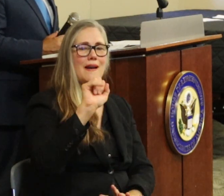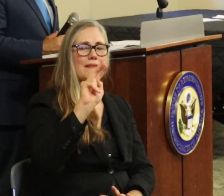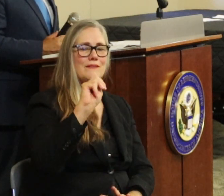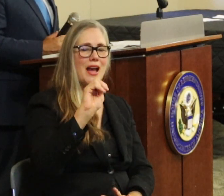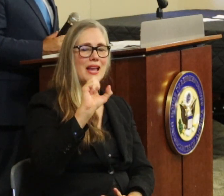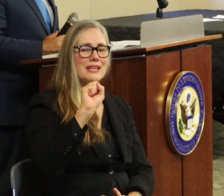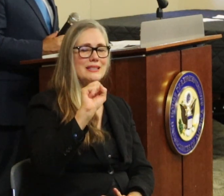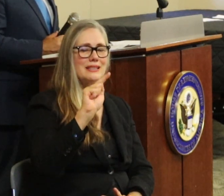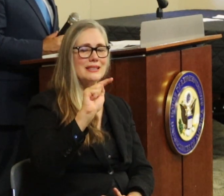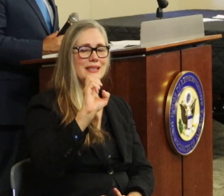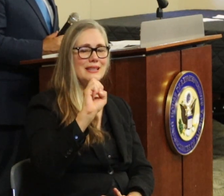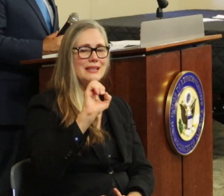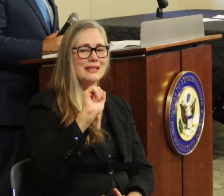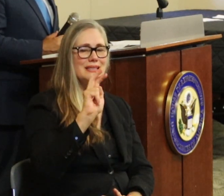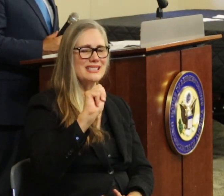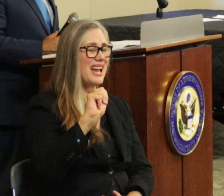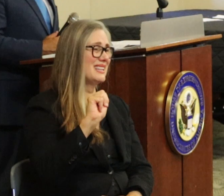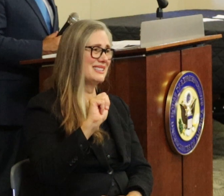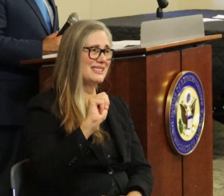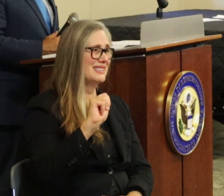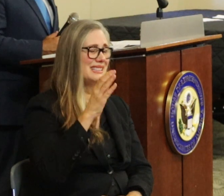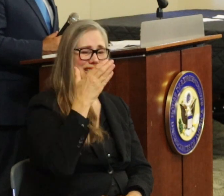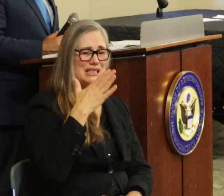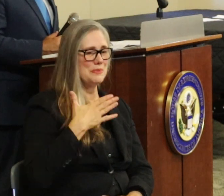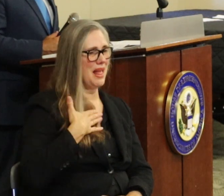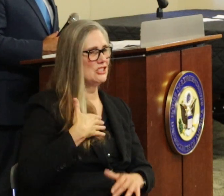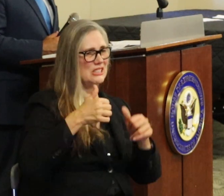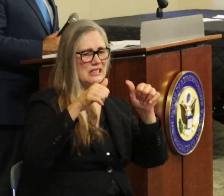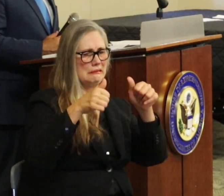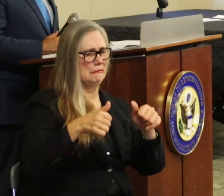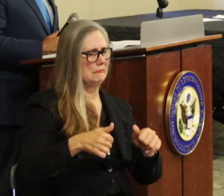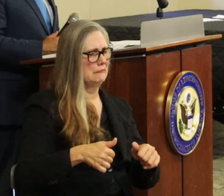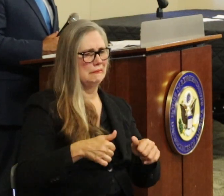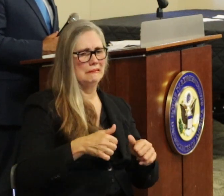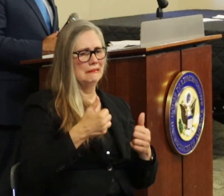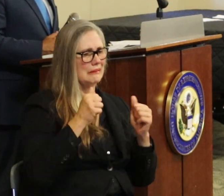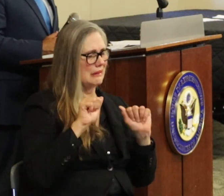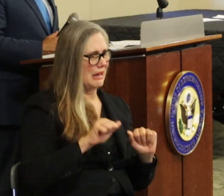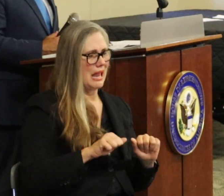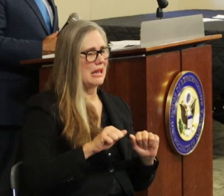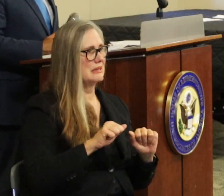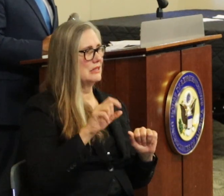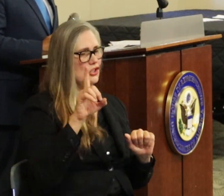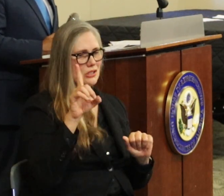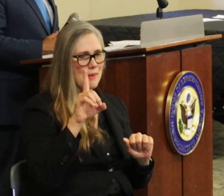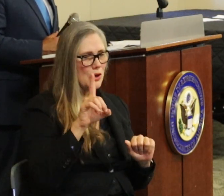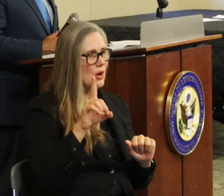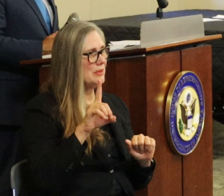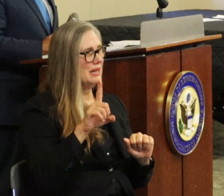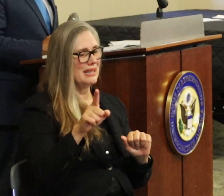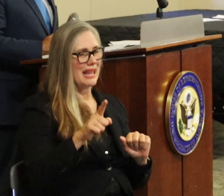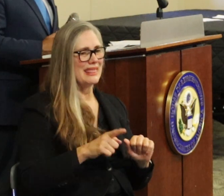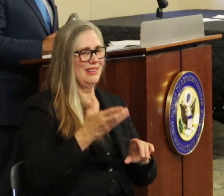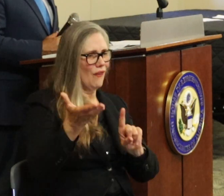I'm wondering, is there something the party can do to cajole her to